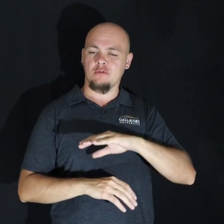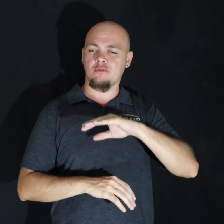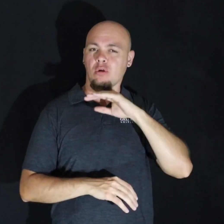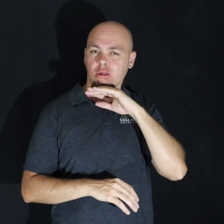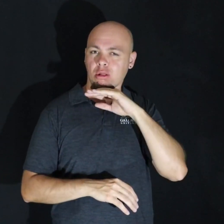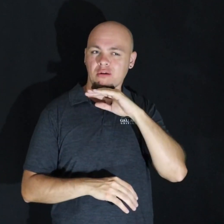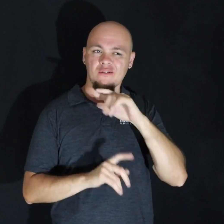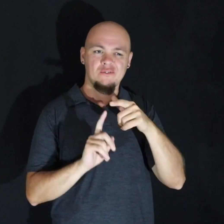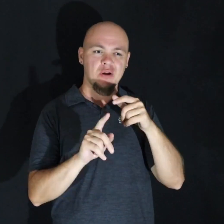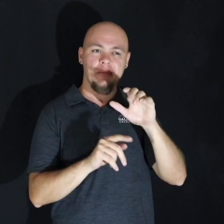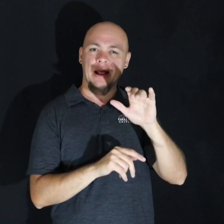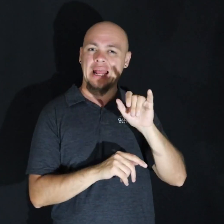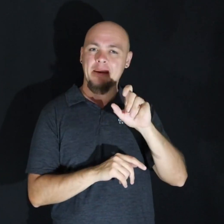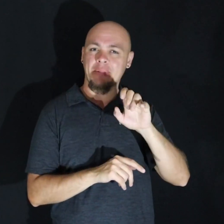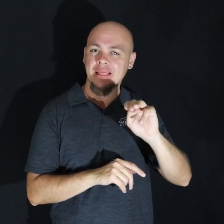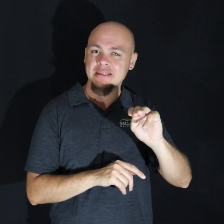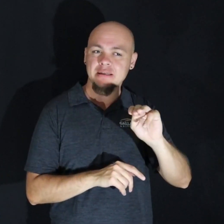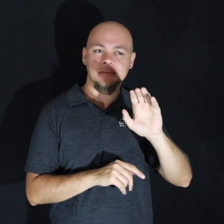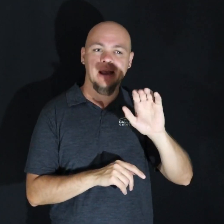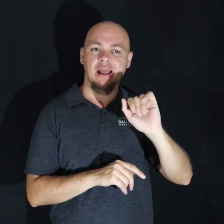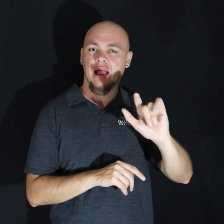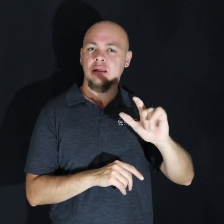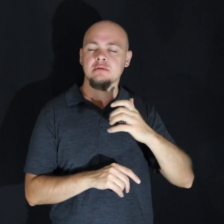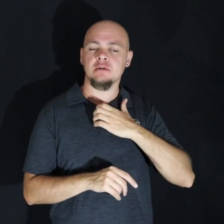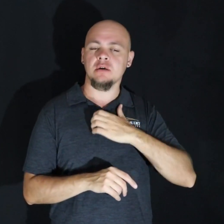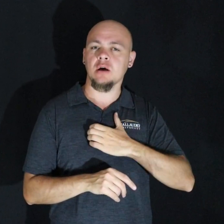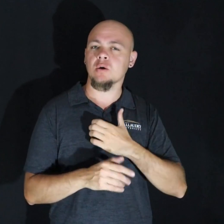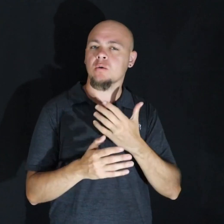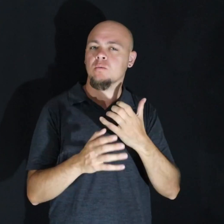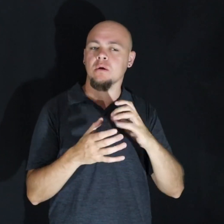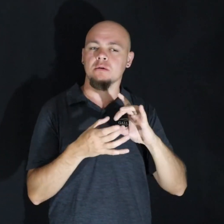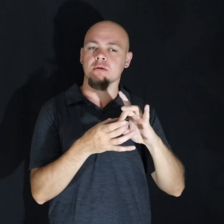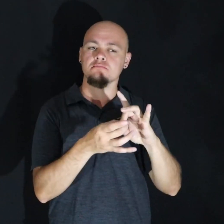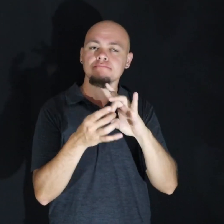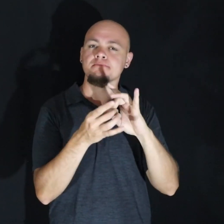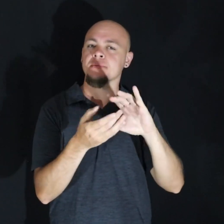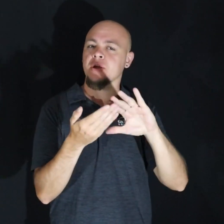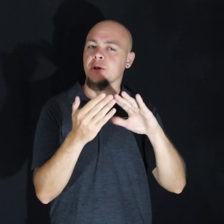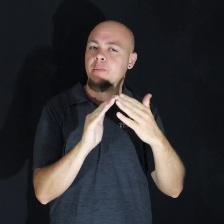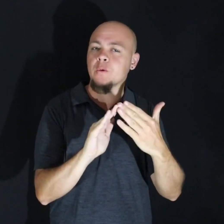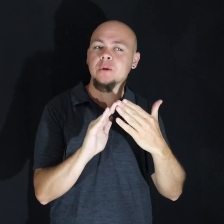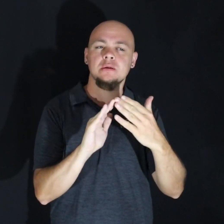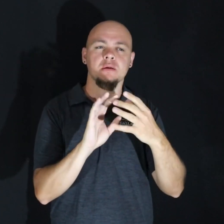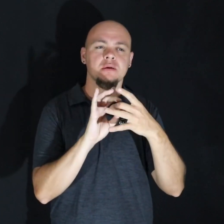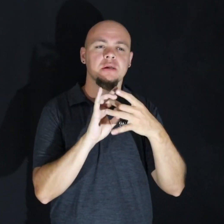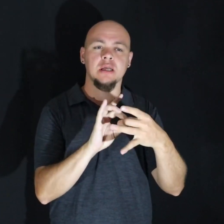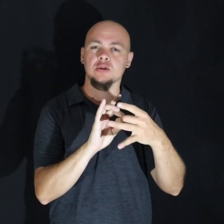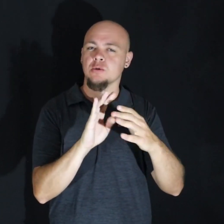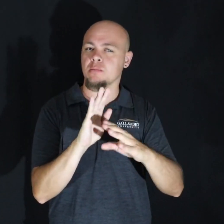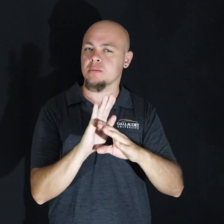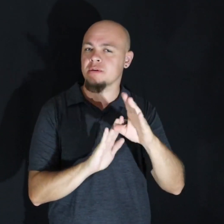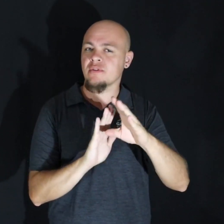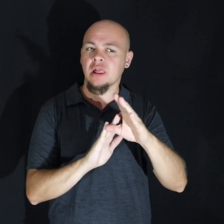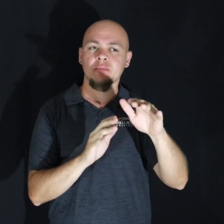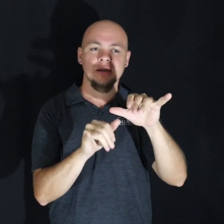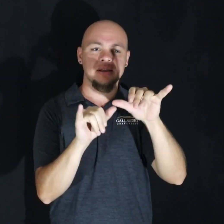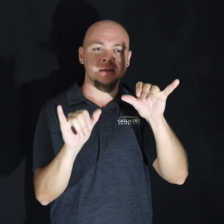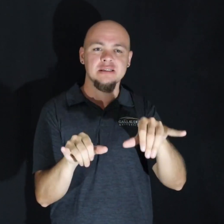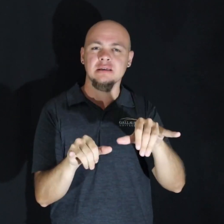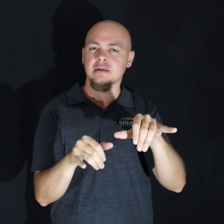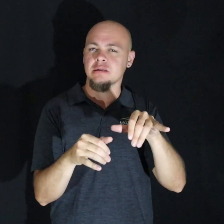these capitalist calories. She has a hunger for community, for connection, was born in a system that fed